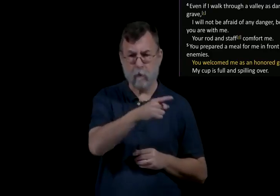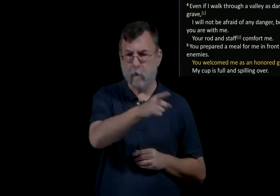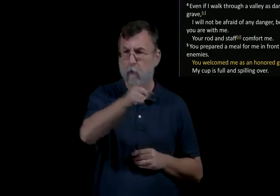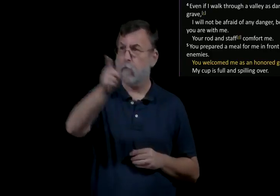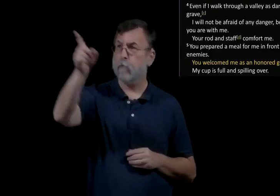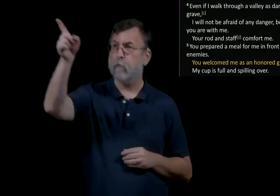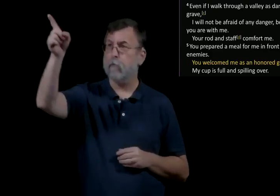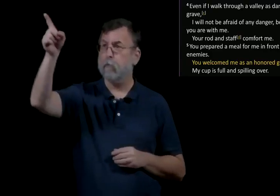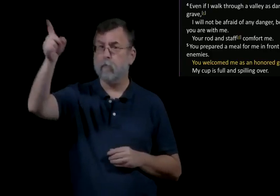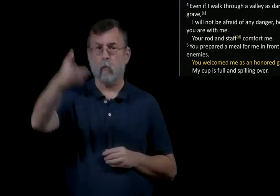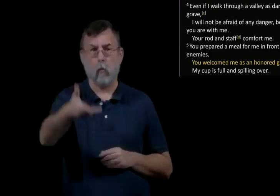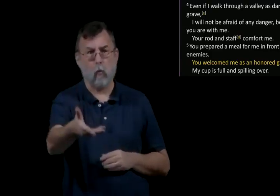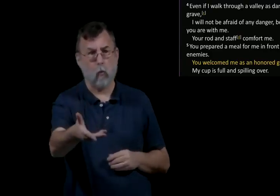and it says,